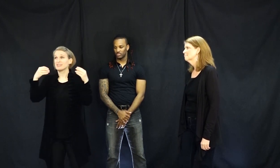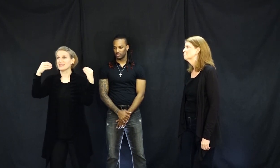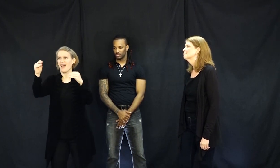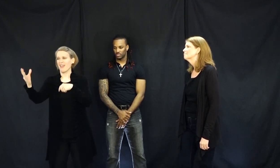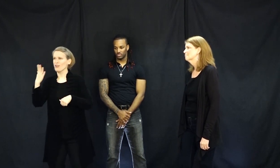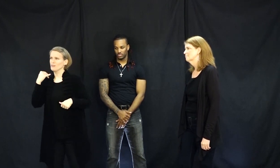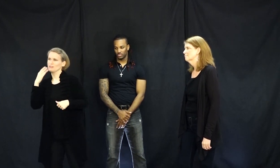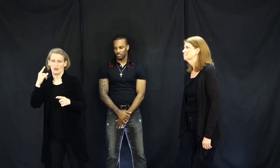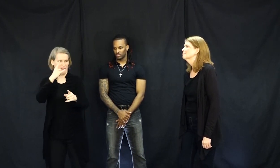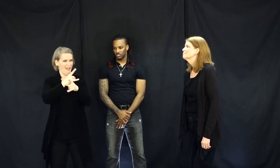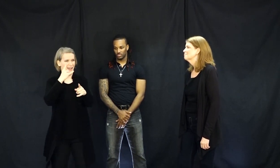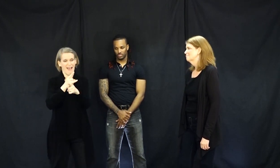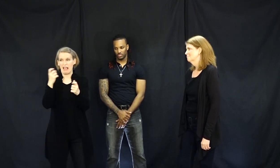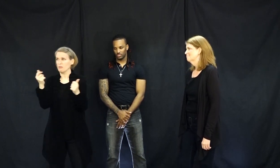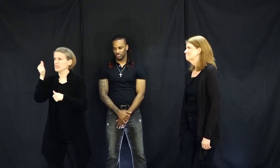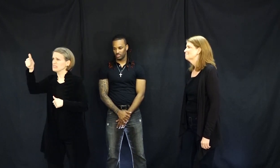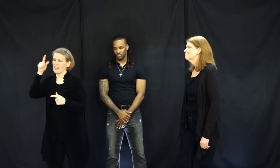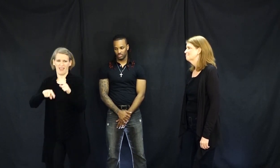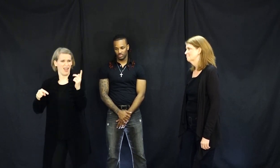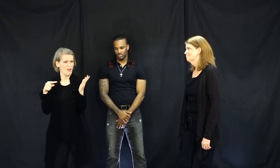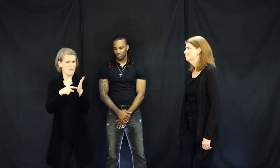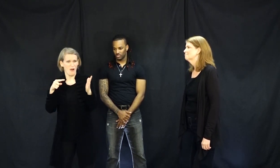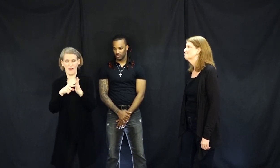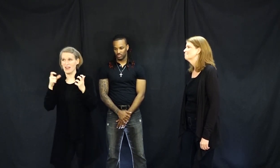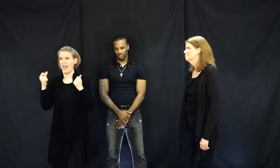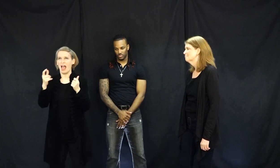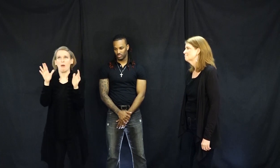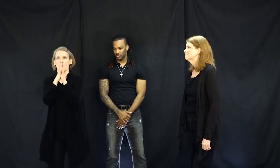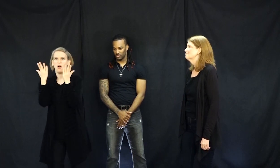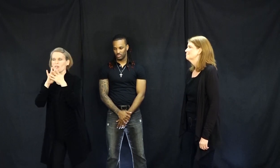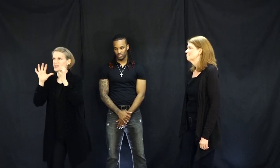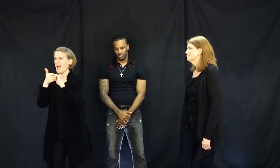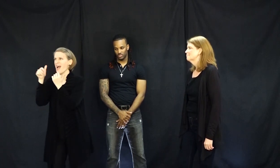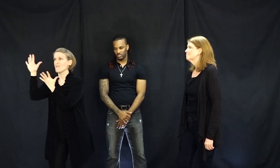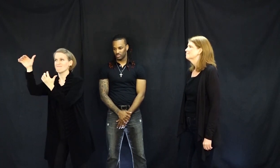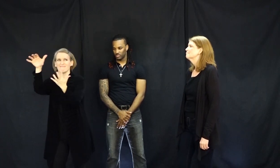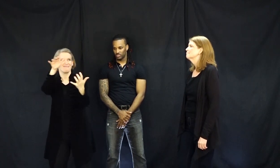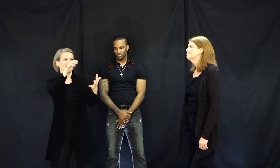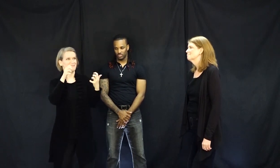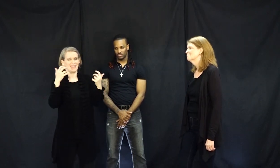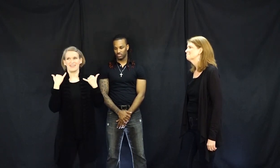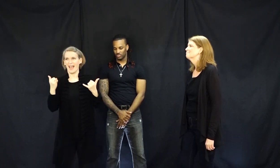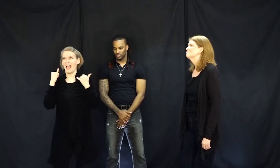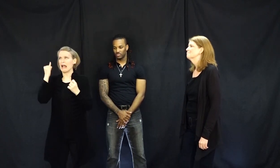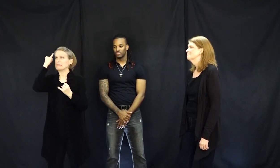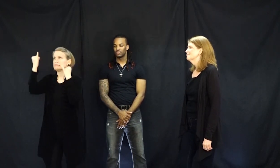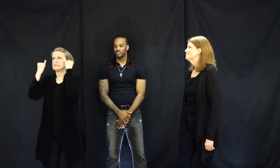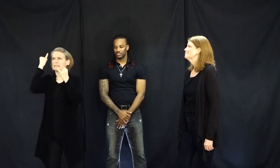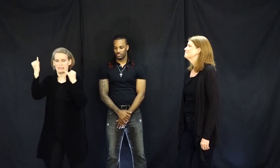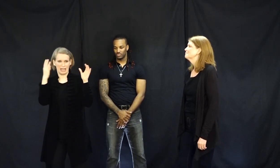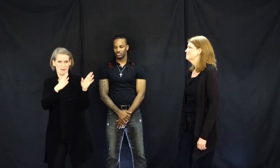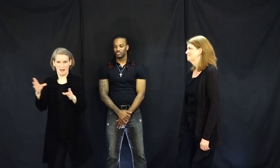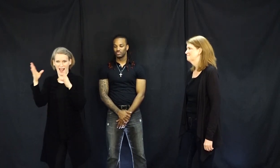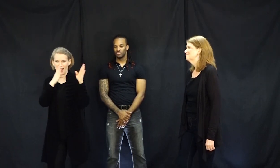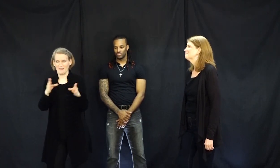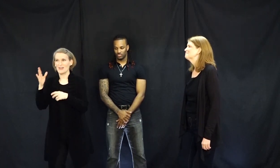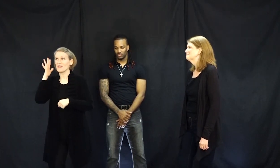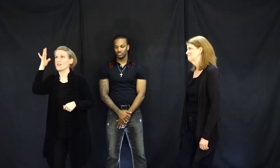cane and rum and all the things he can't afford. Scamming for every book he can get his hands on, planning for the future. See